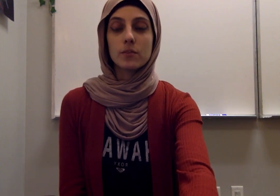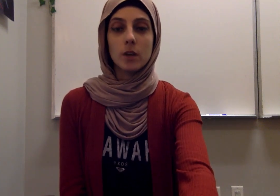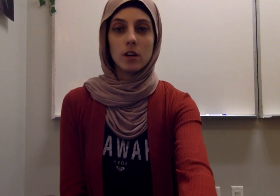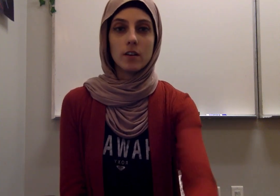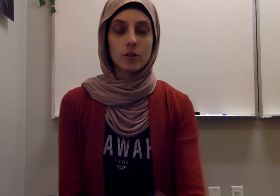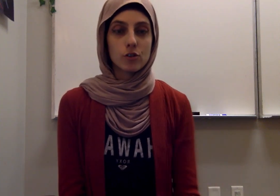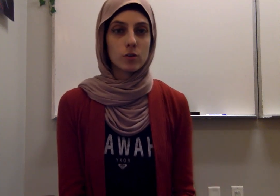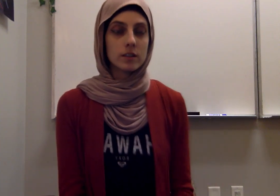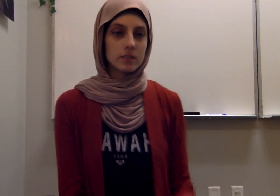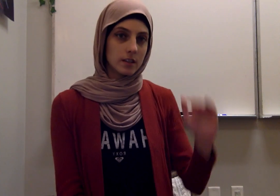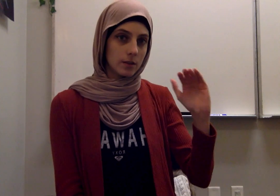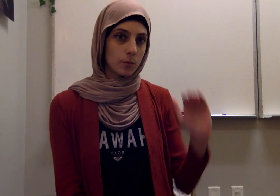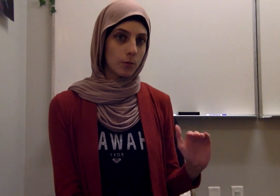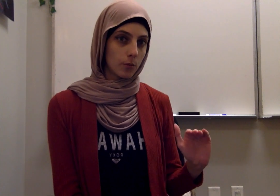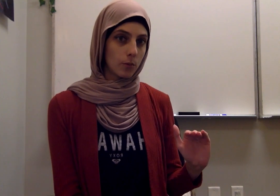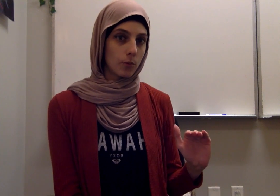Small or short.